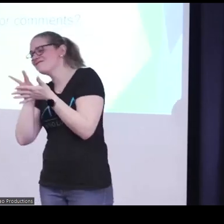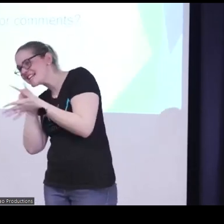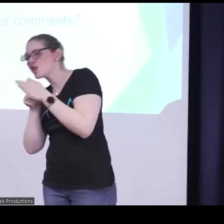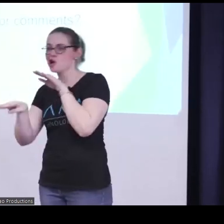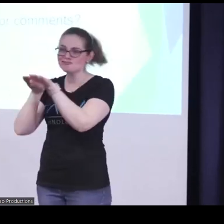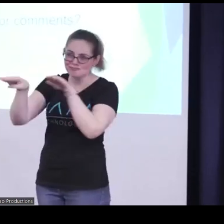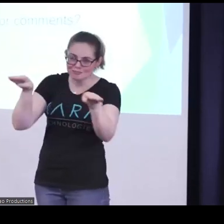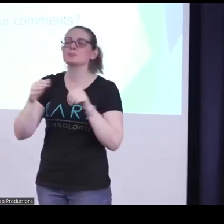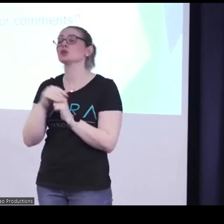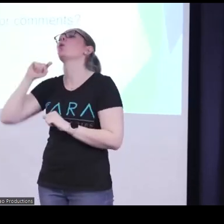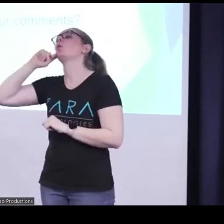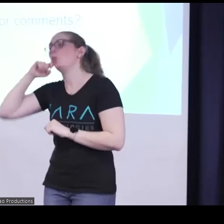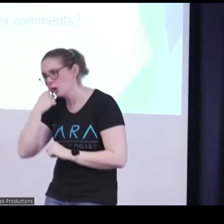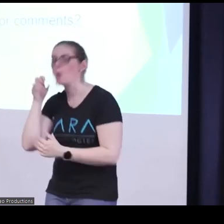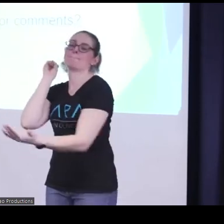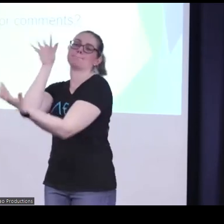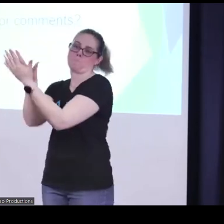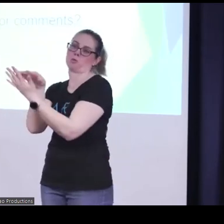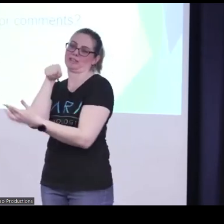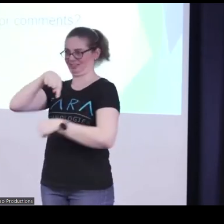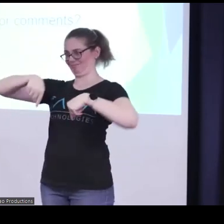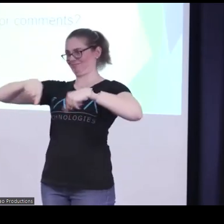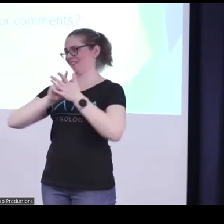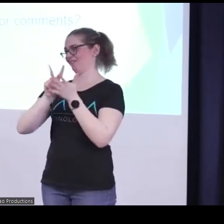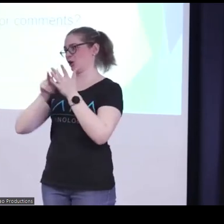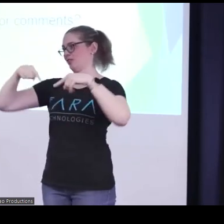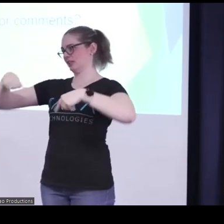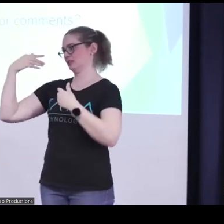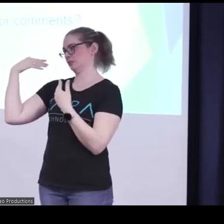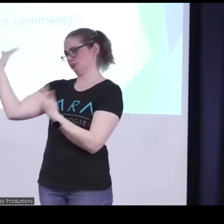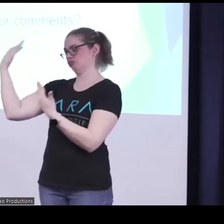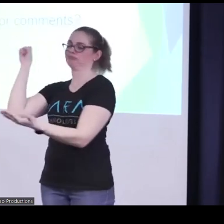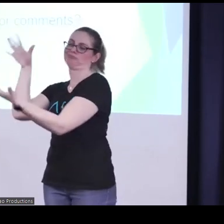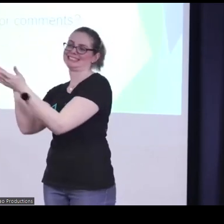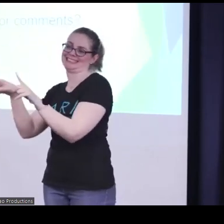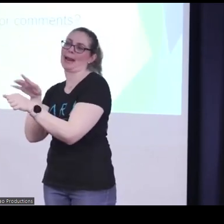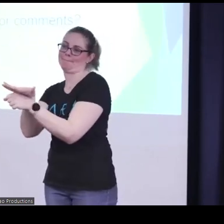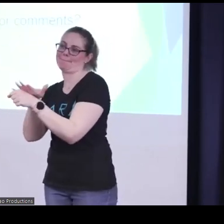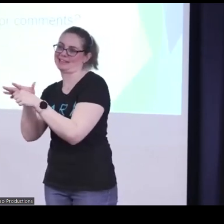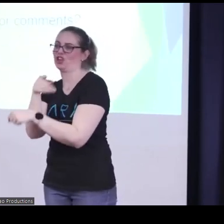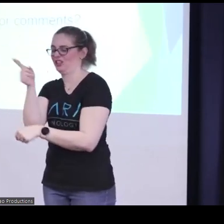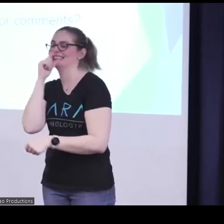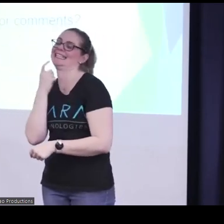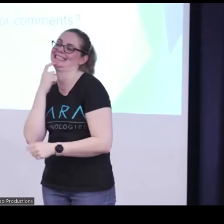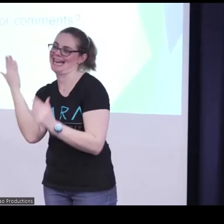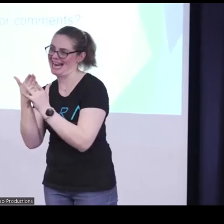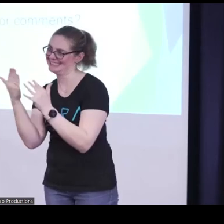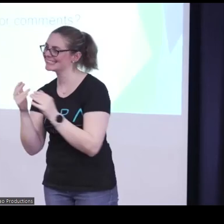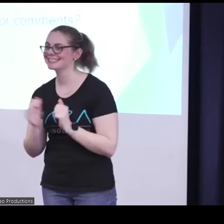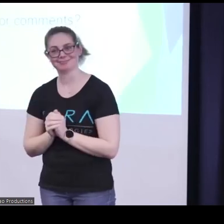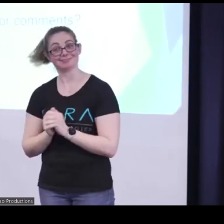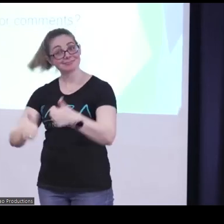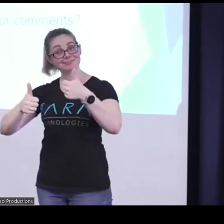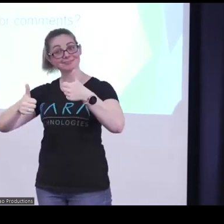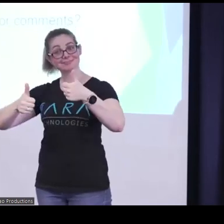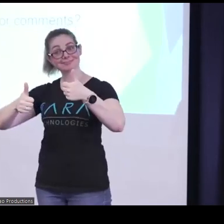free to have a look. There's videos, flyers, and share that with your networks. So we'll be posting this video in the same places as well, so you're